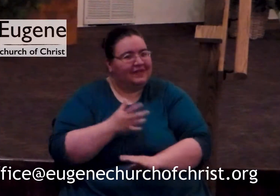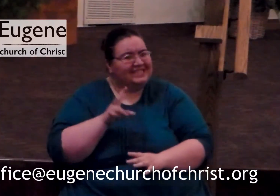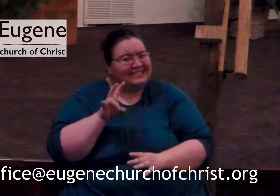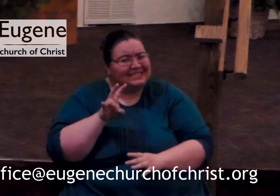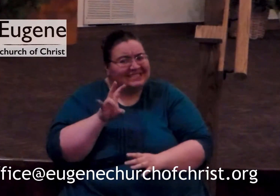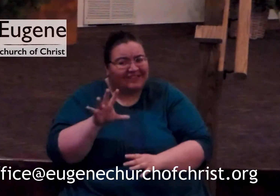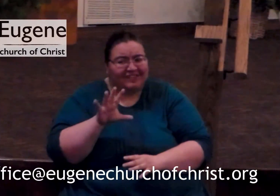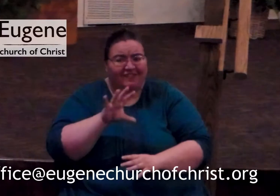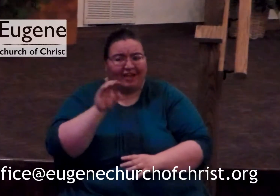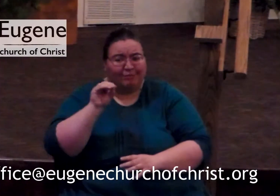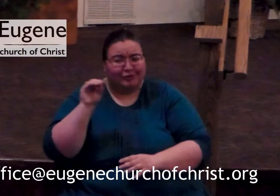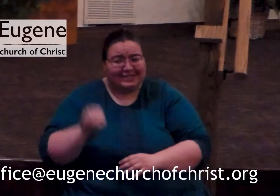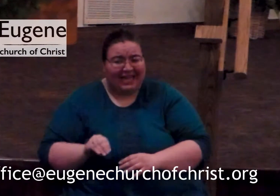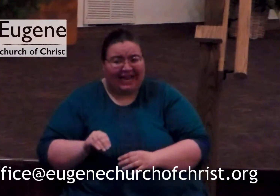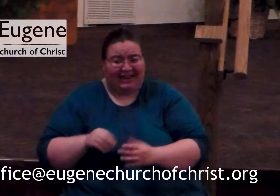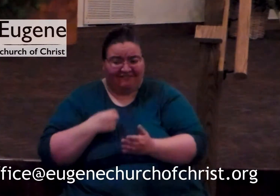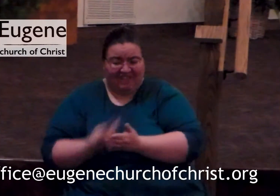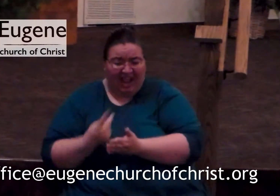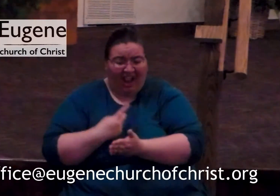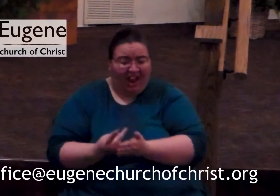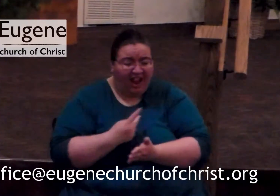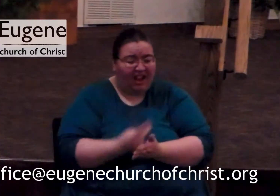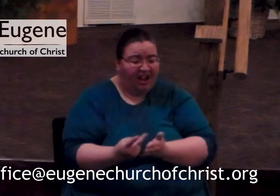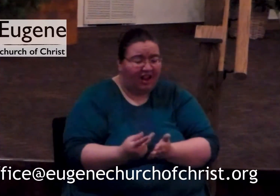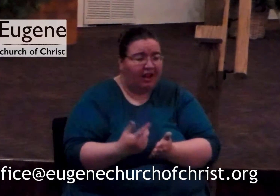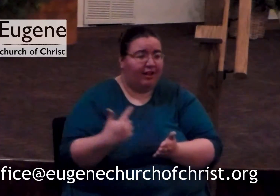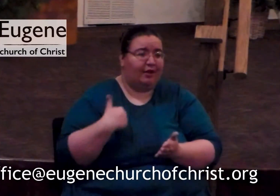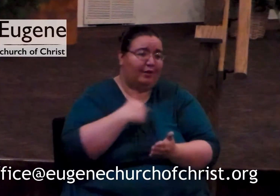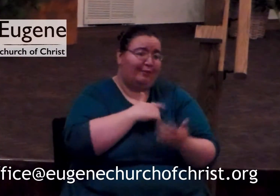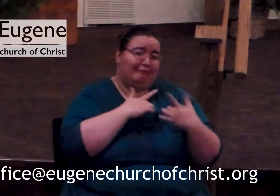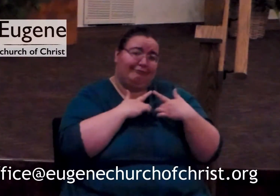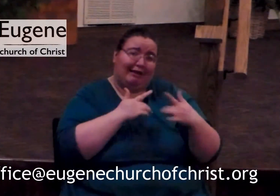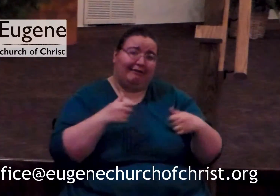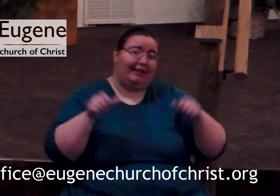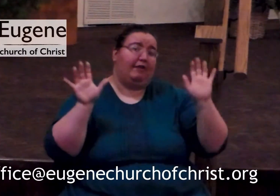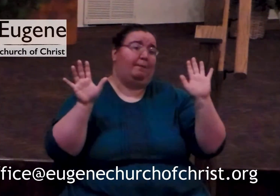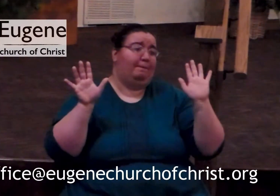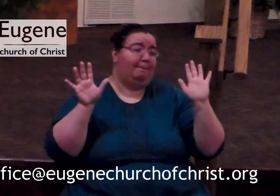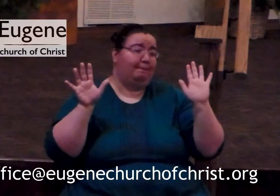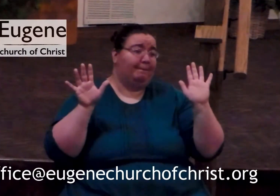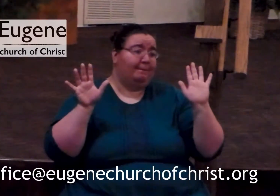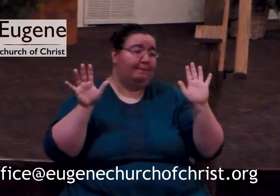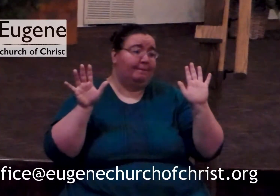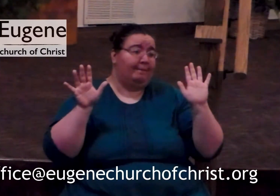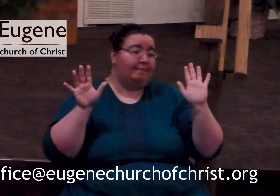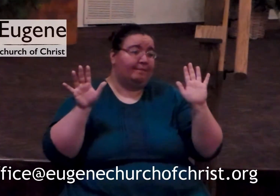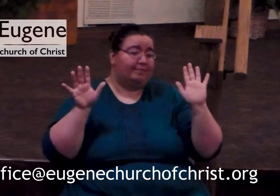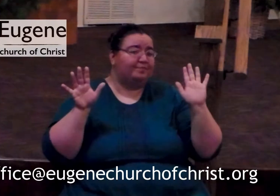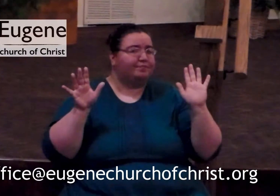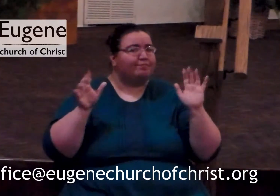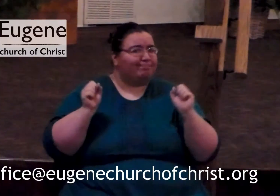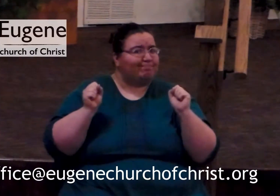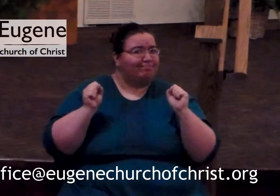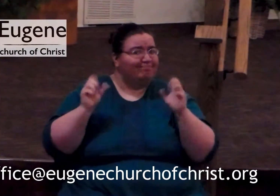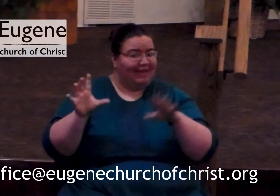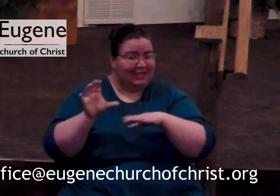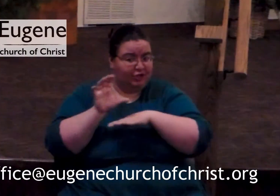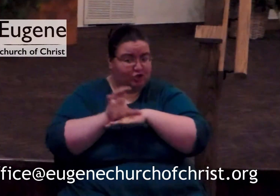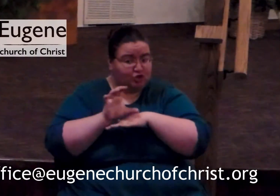75% of the time, we tend to give up. And I think a lot of churches and a lot of Christians are here right now, giving up.